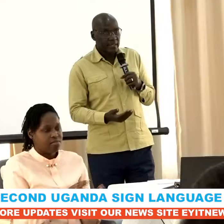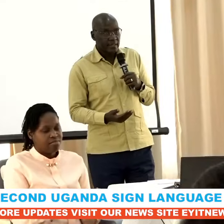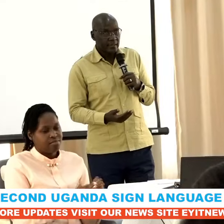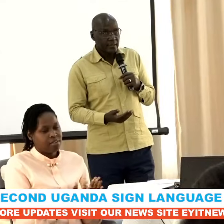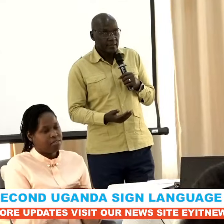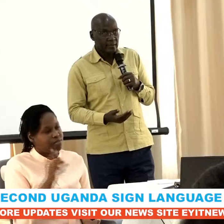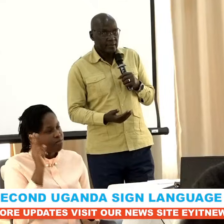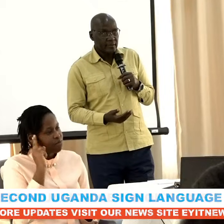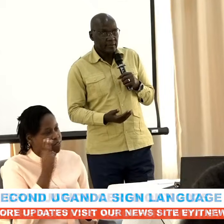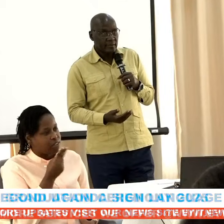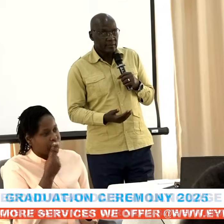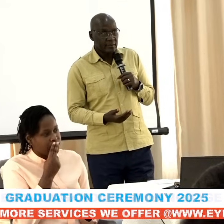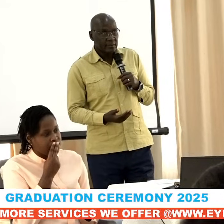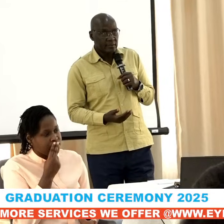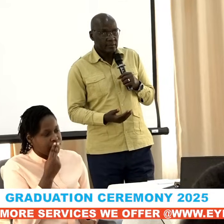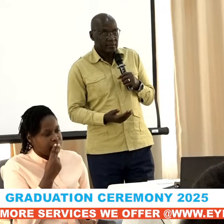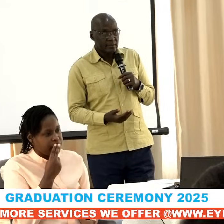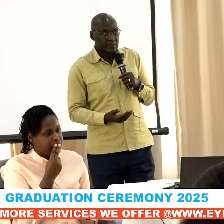prepare.